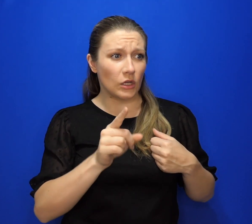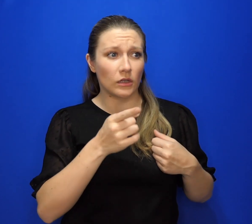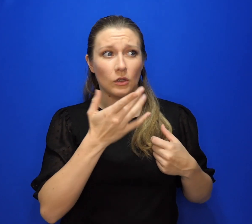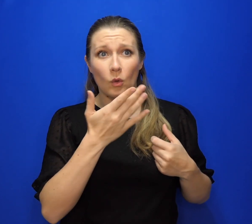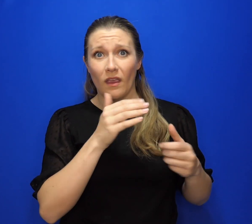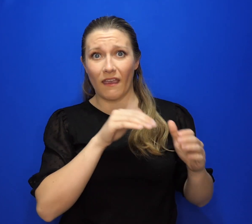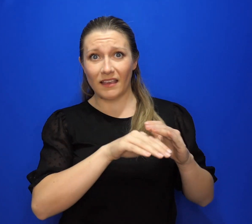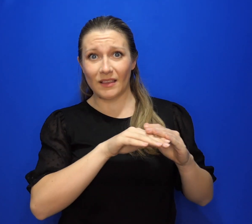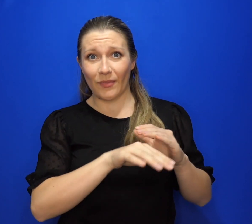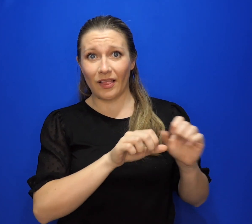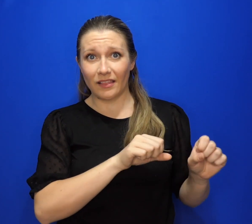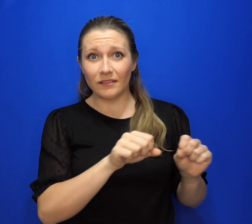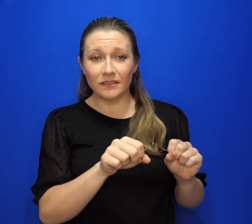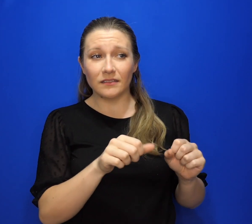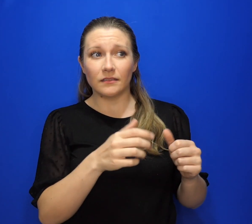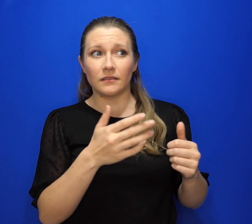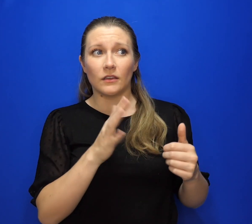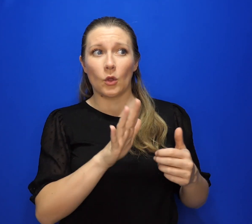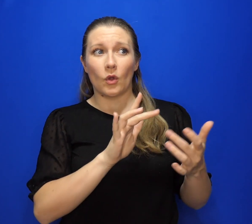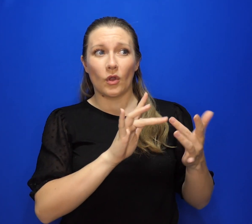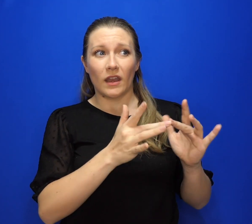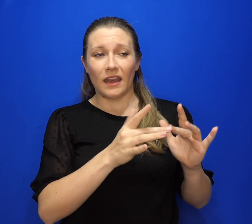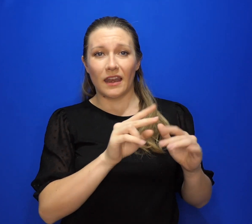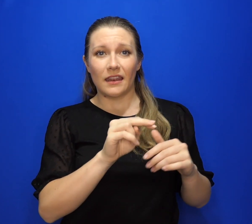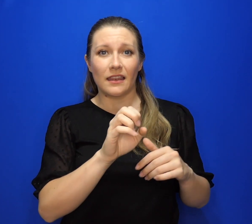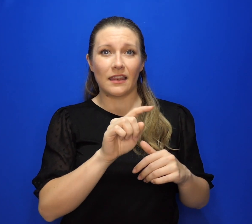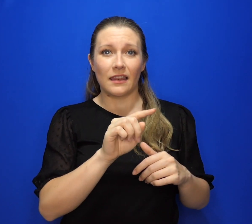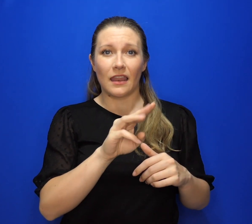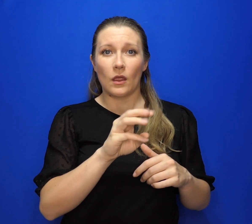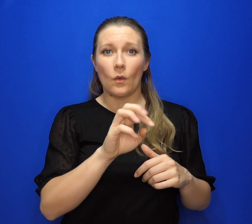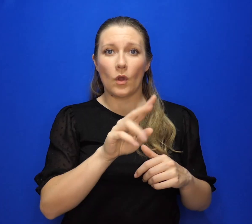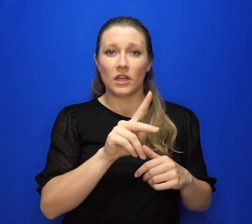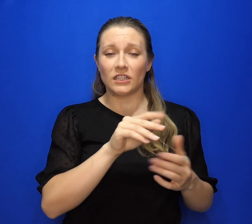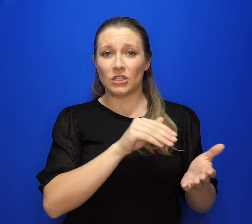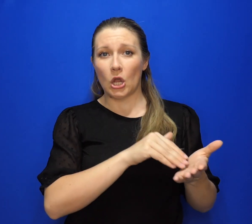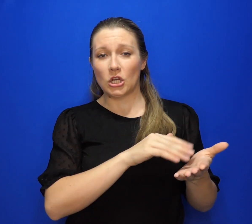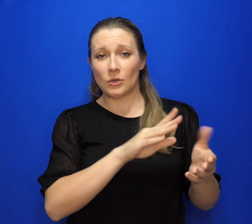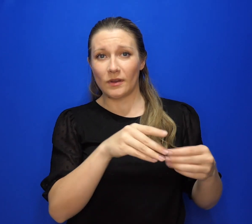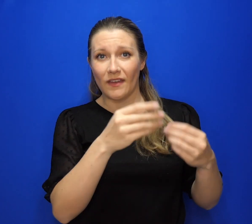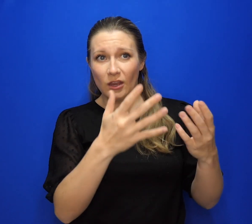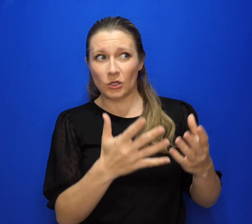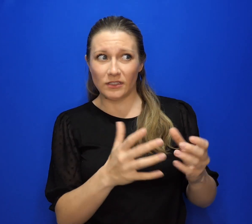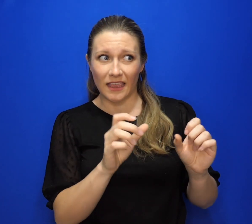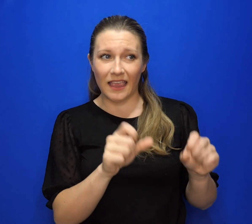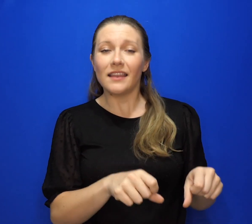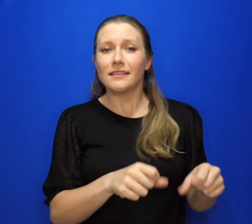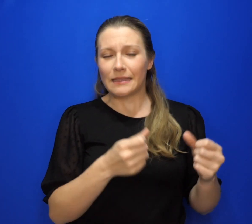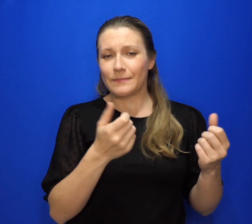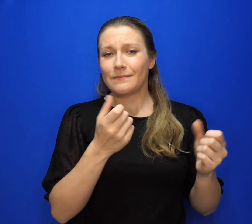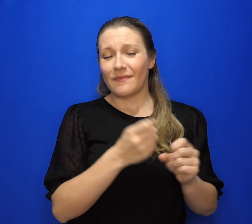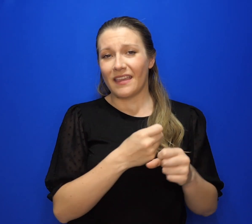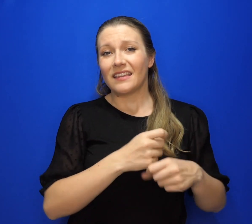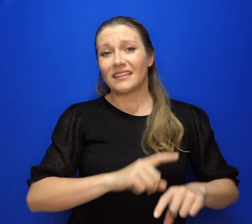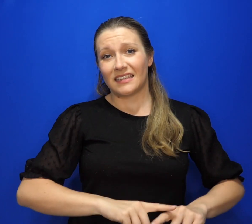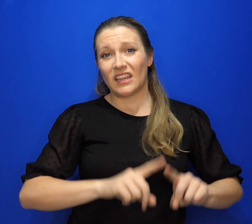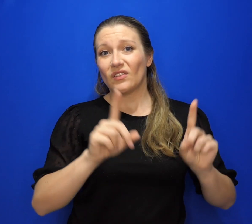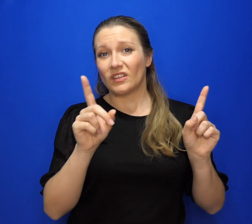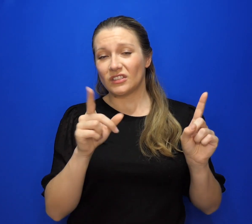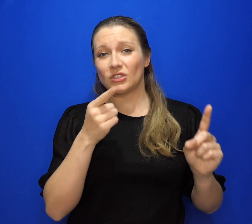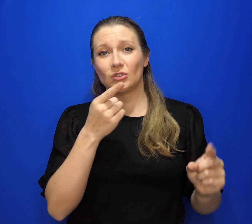what your network providers may be or whatever, what you have access to can make a really big difference. Yeah. You may not love the